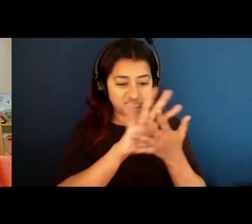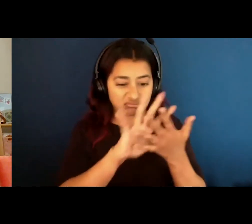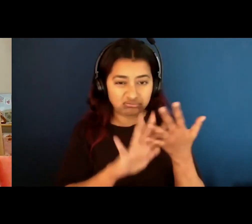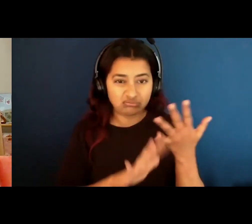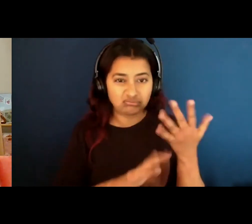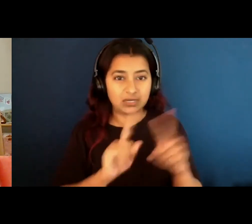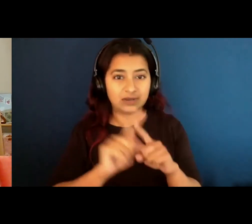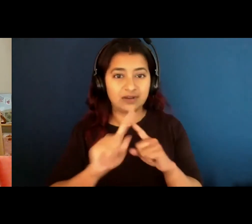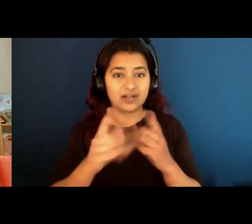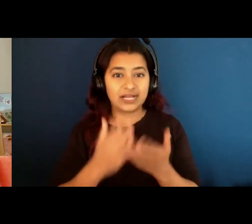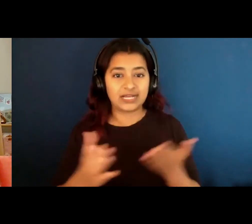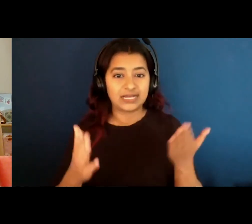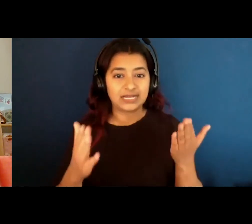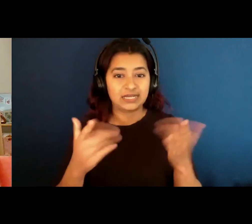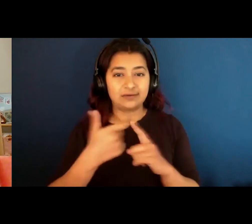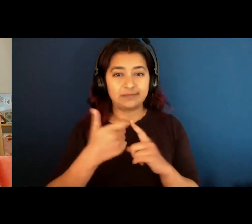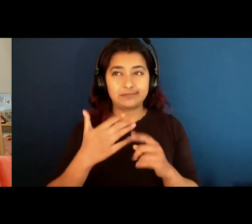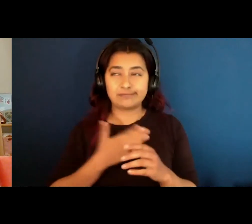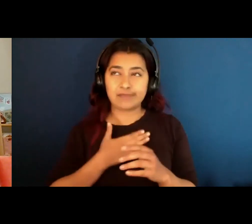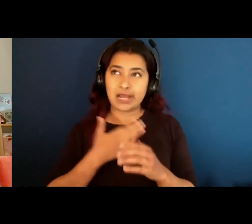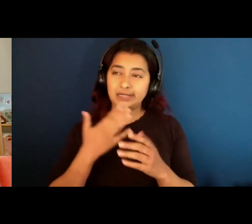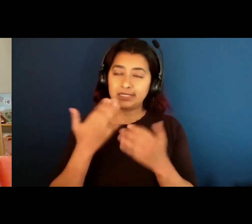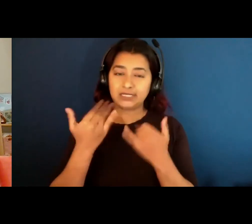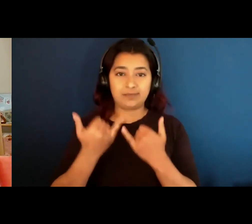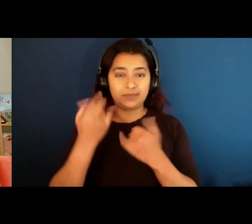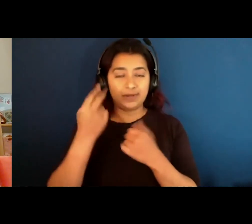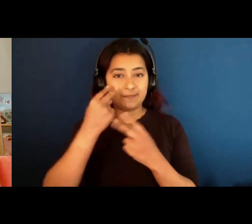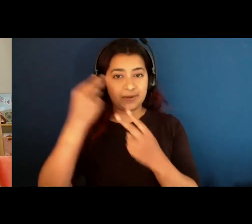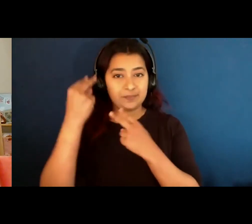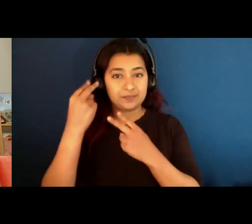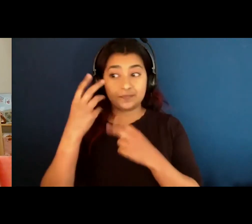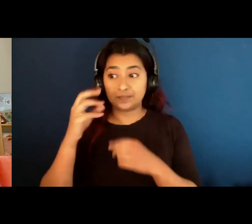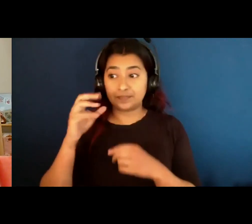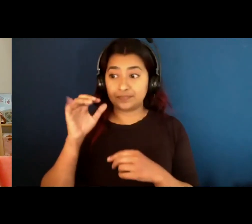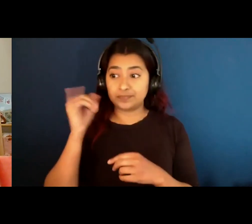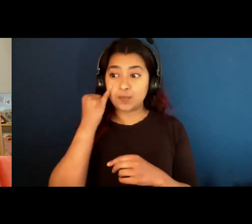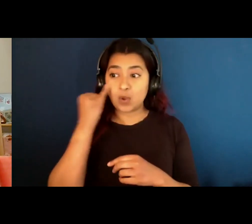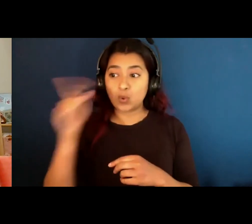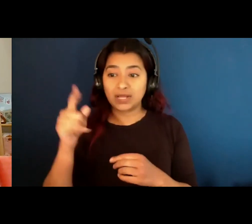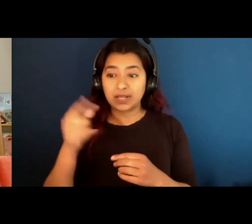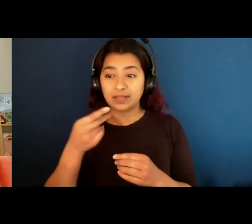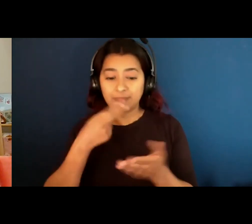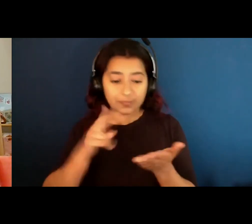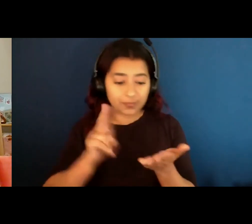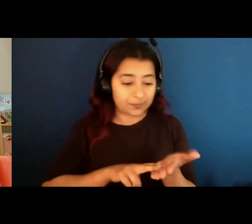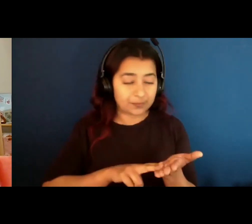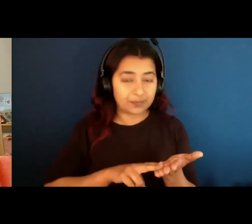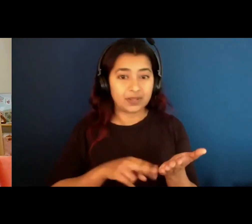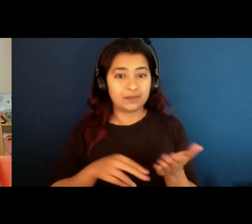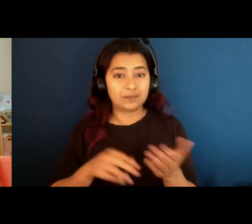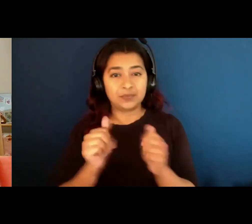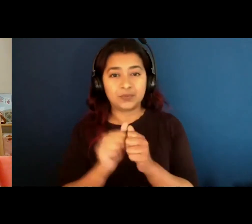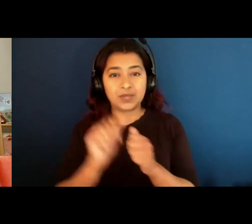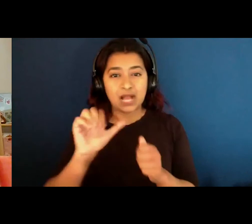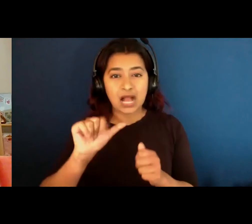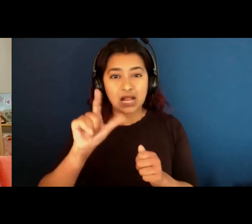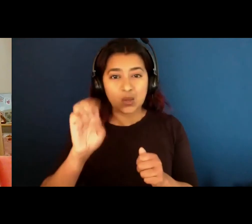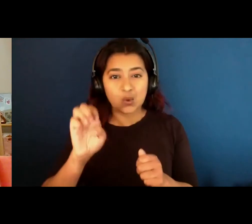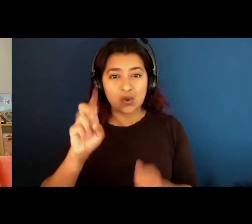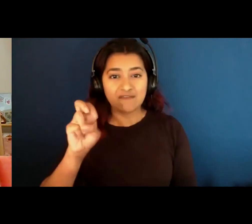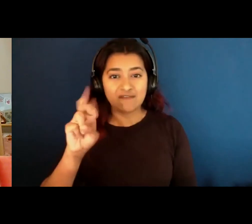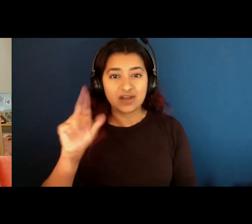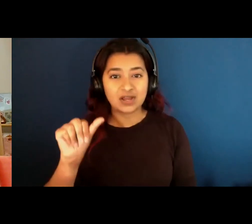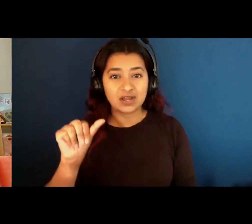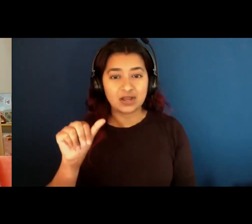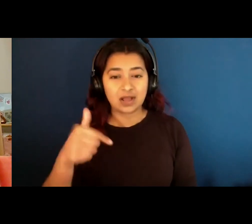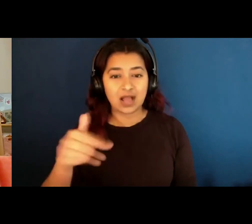thieved from my contemporary memory, and Yanga had sealed the envelope with spit and a lick of aloe vera, then I'd